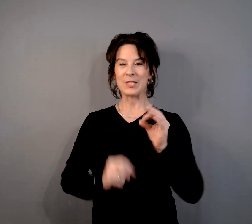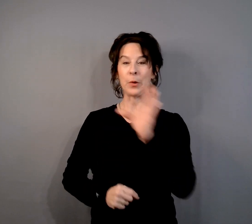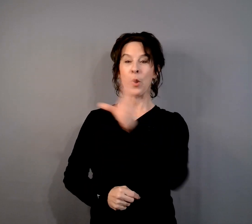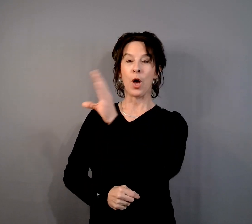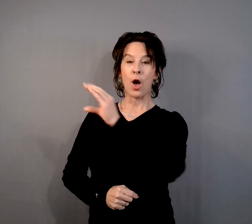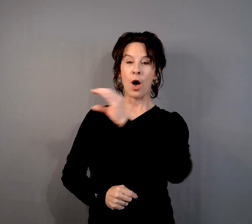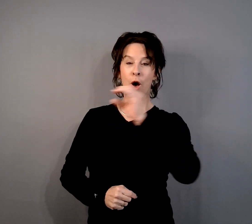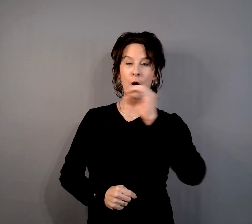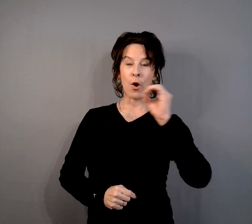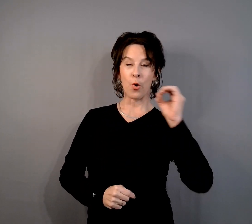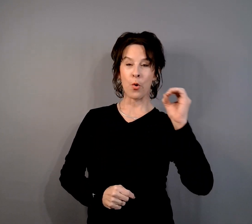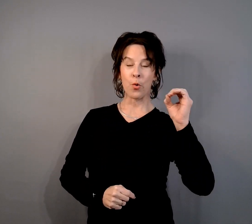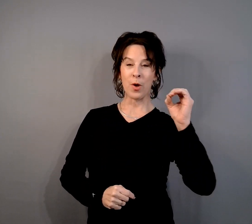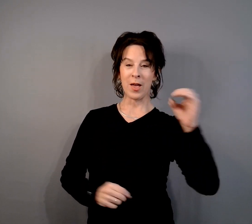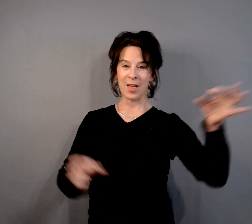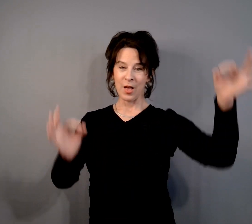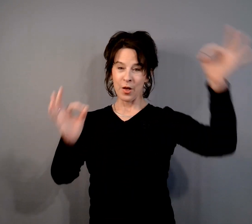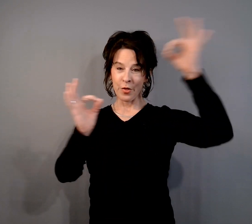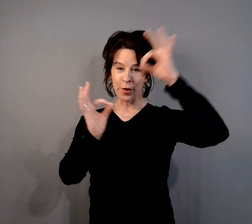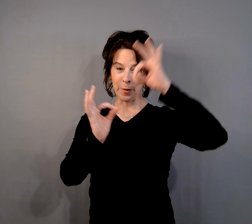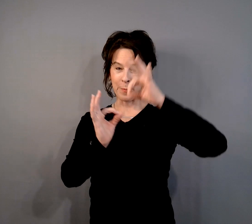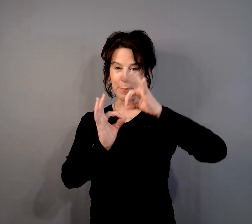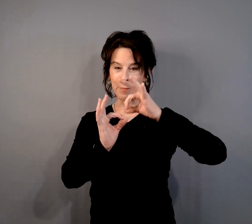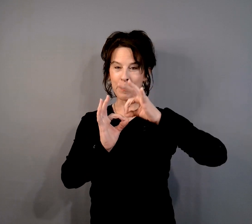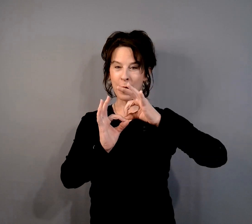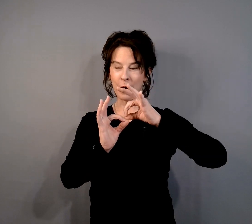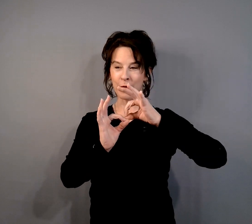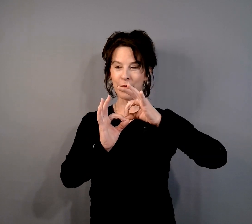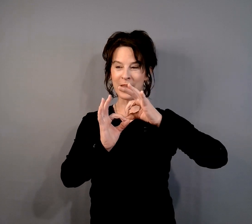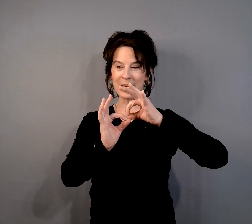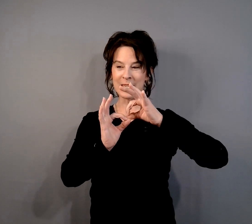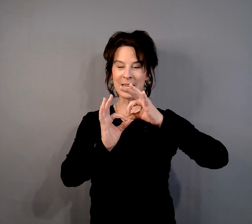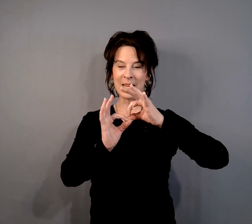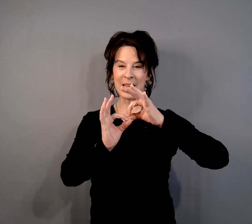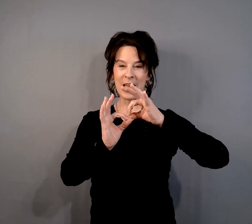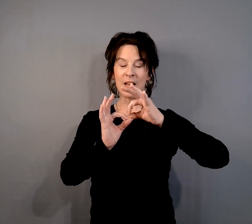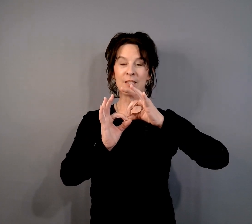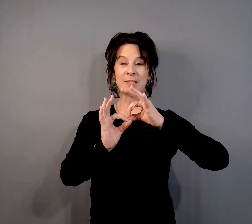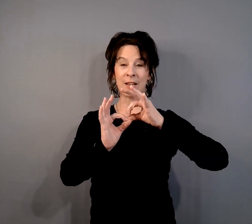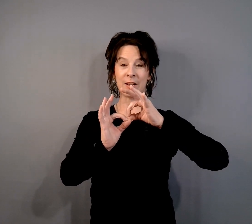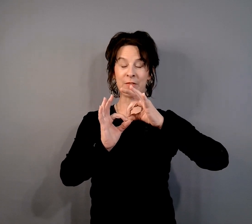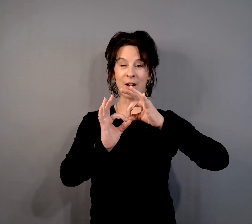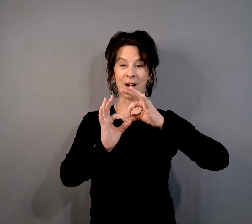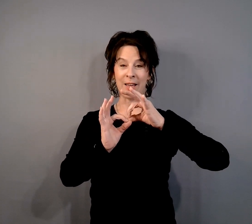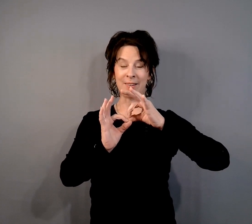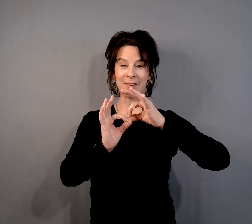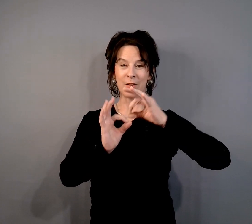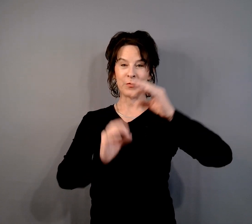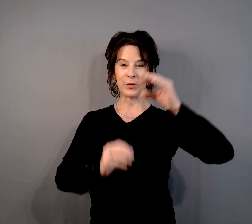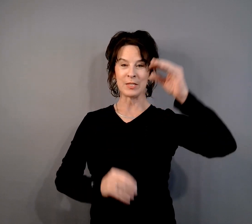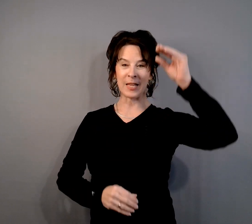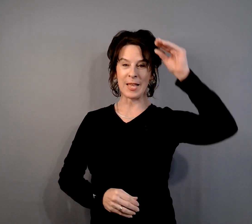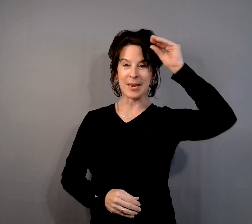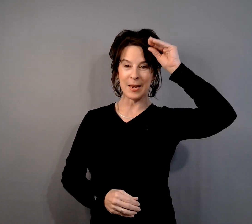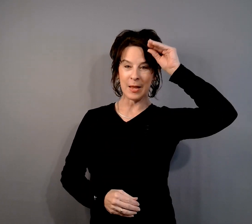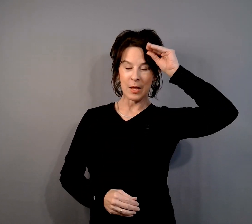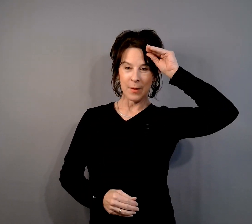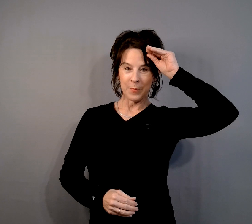So, oh, the perfect Son of God. For Son,